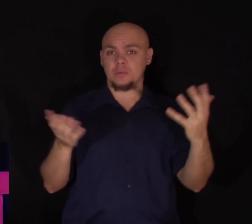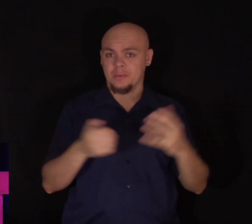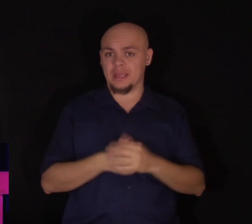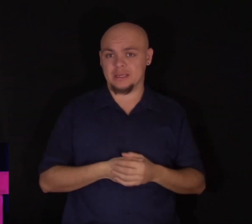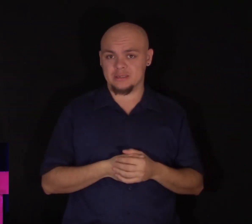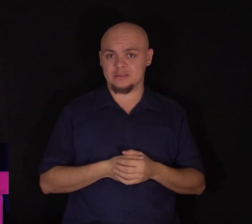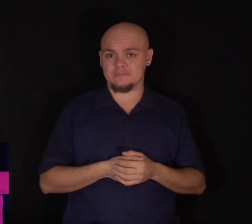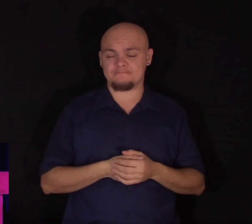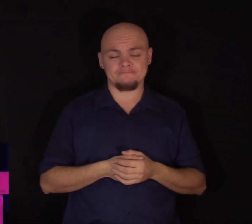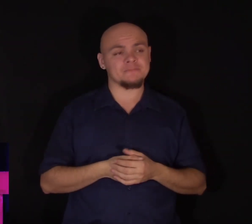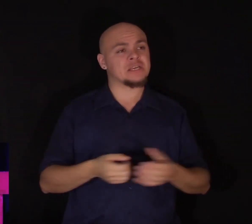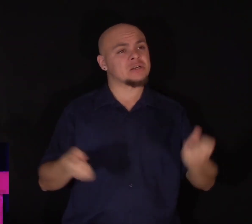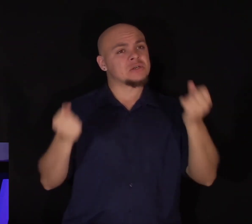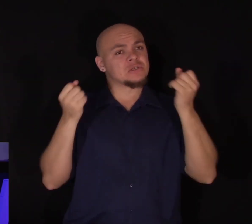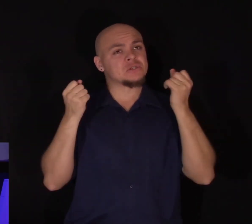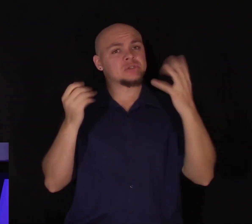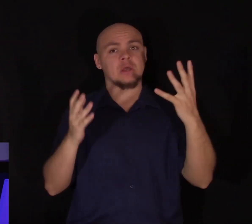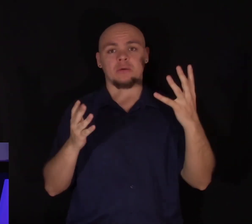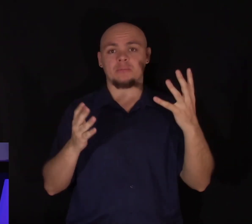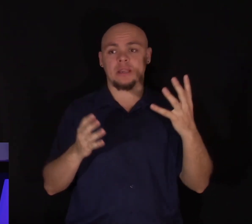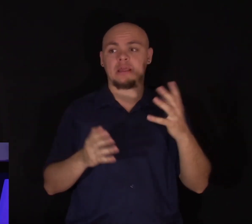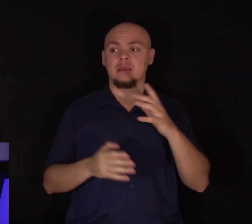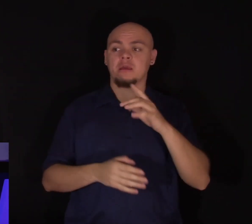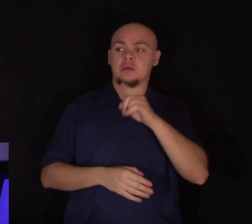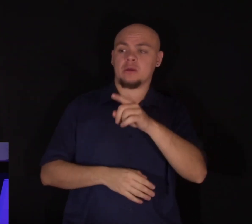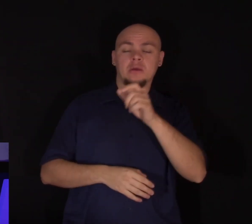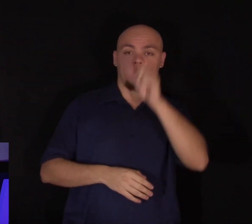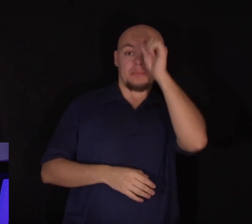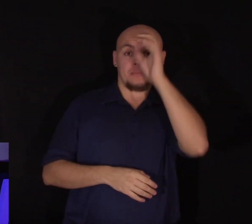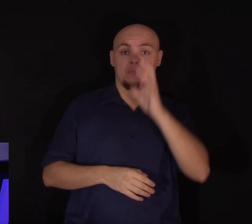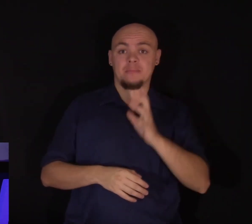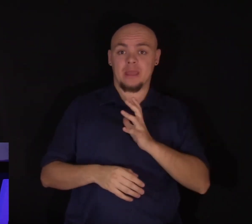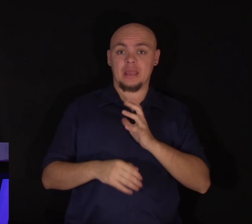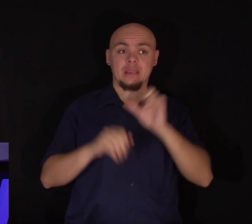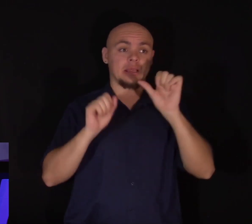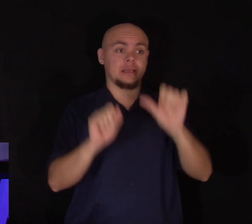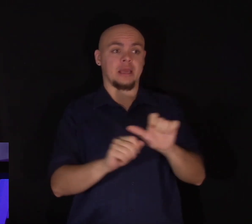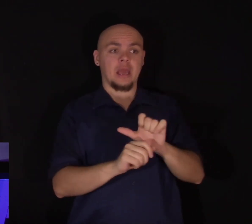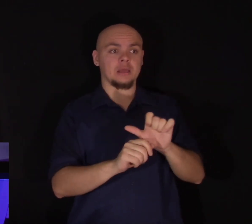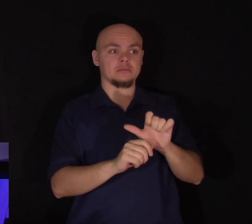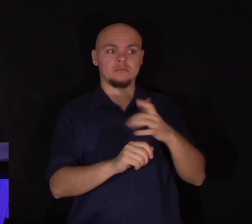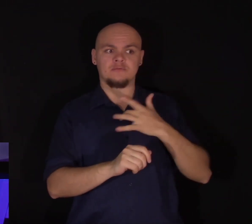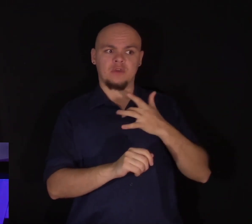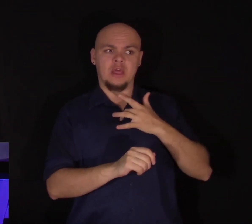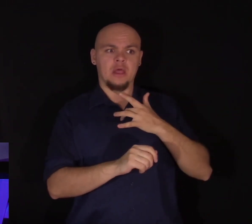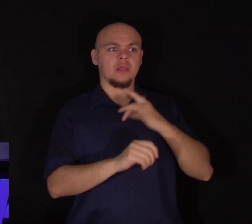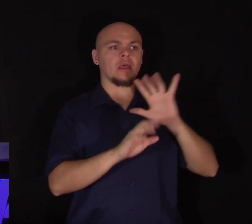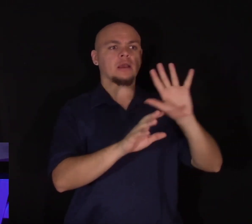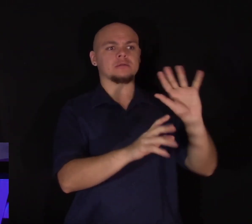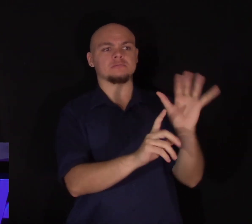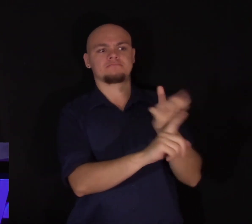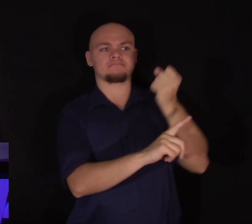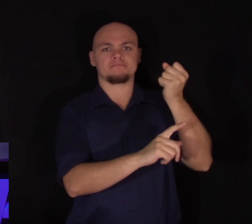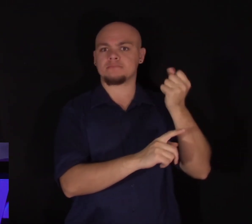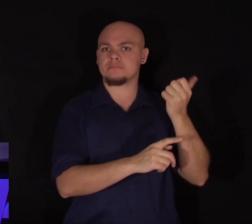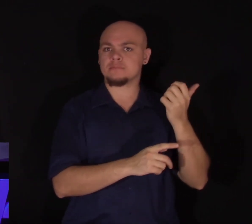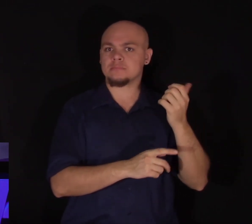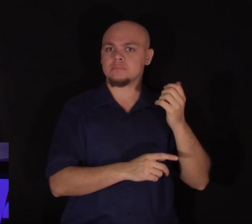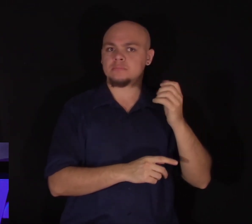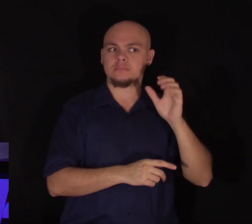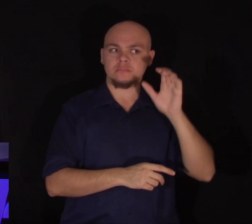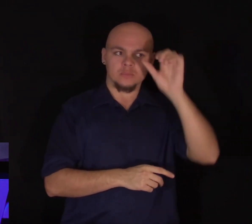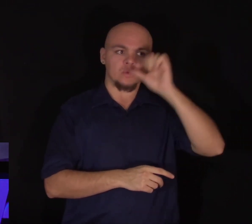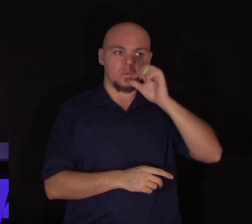Too many men, for some reason, feel entitled to women and marginalized genders' bodies. Too many men, whether through action or inaction,